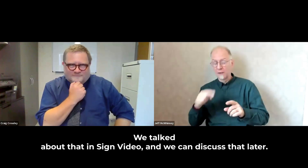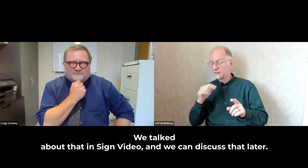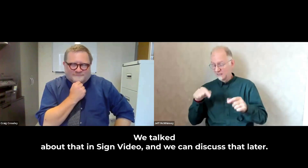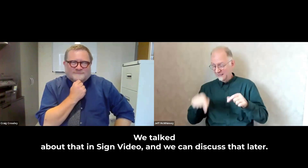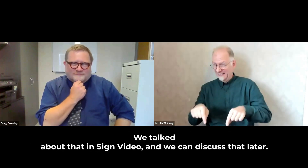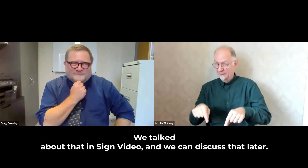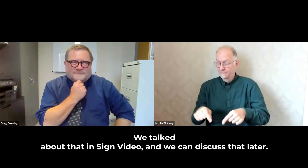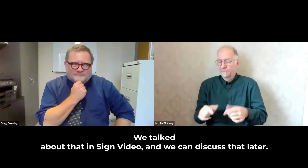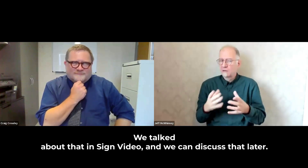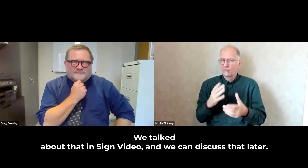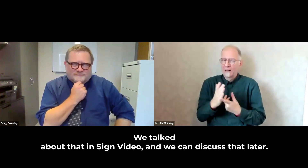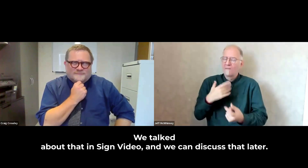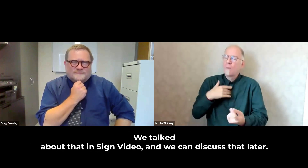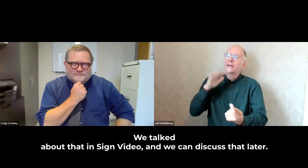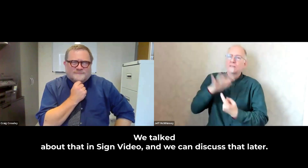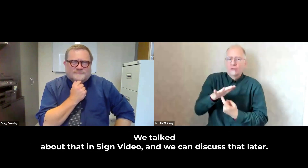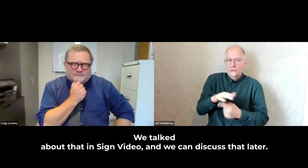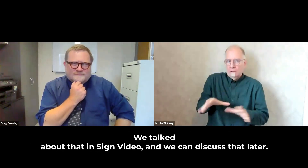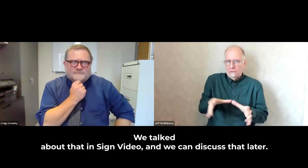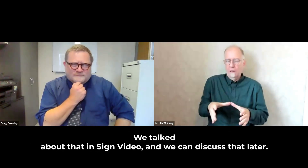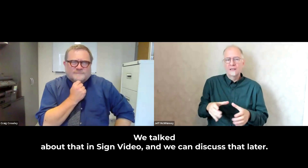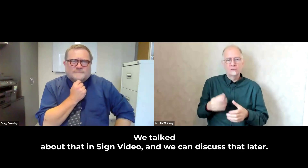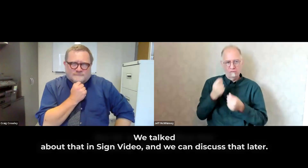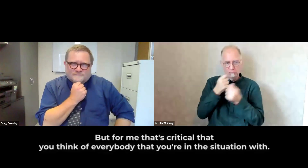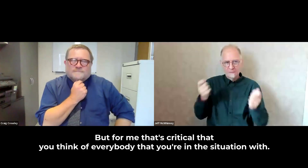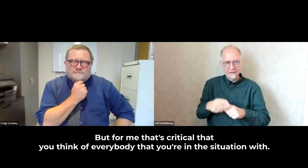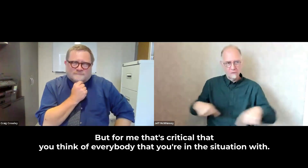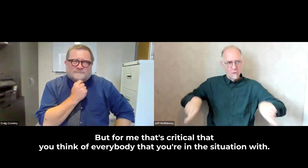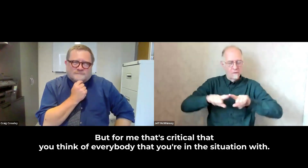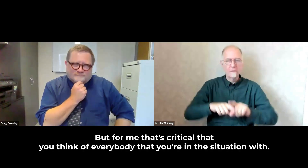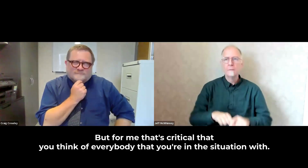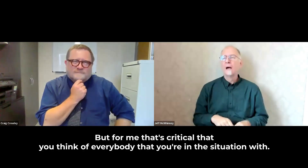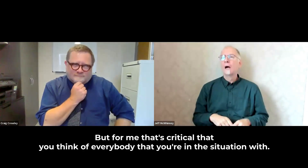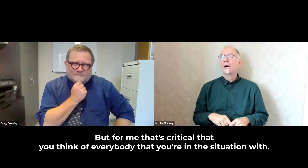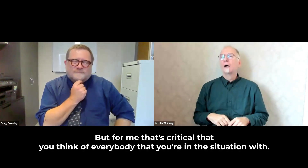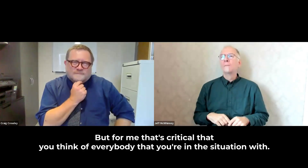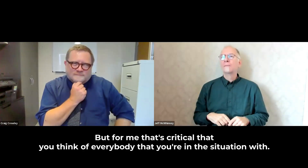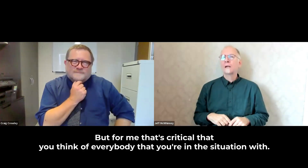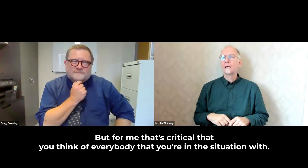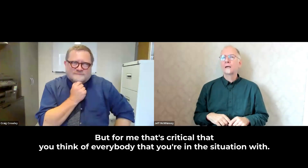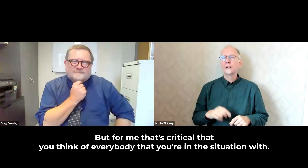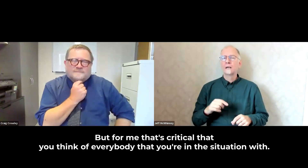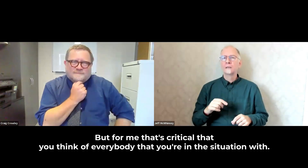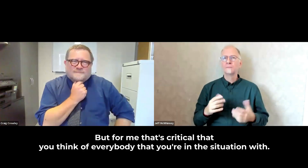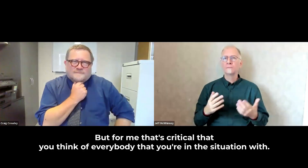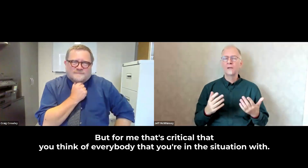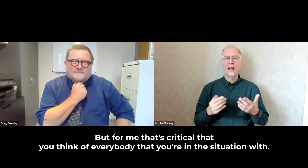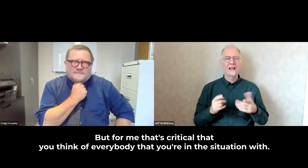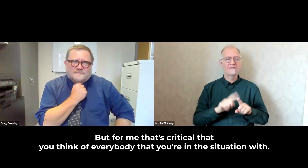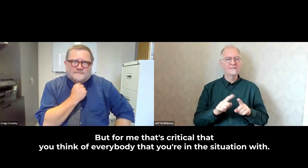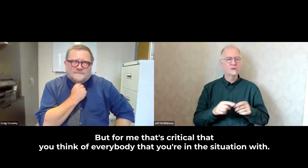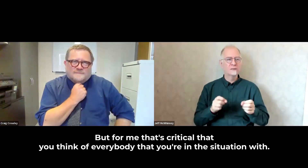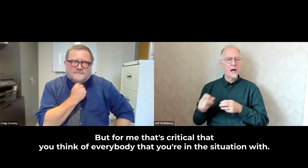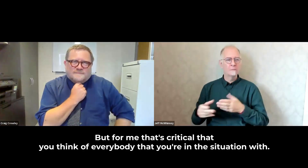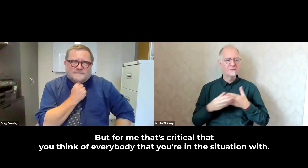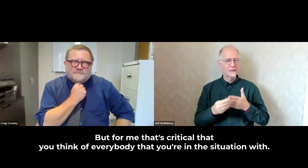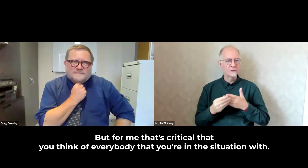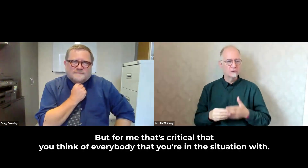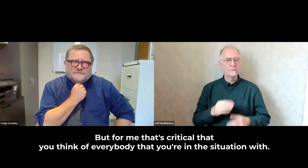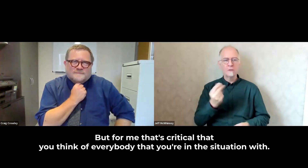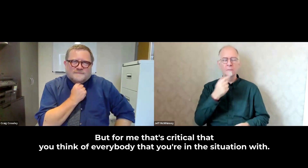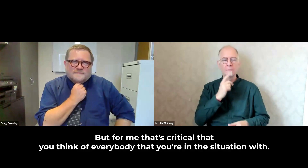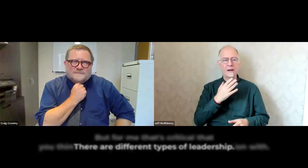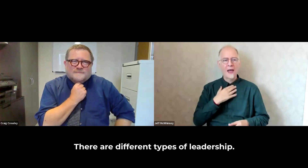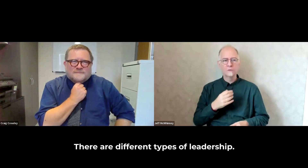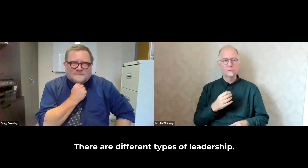We talked about that inside video, and we can discuss that later. But for me, that's critical that you think of everybody that you're in the